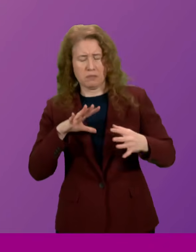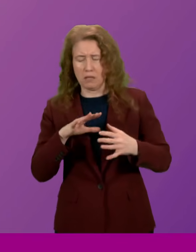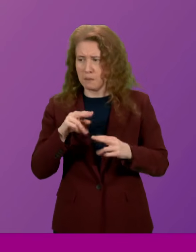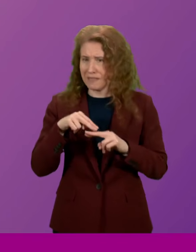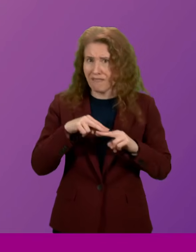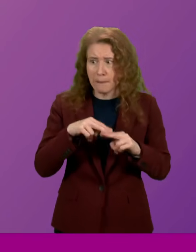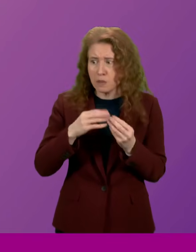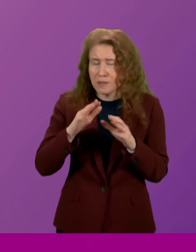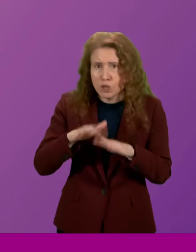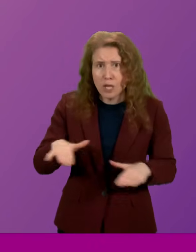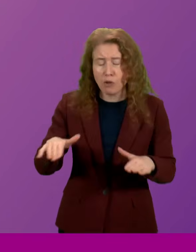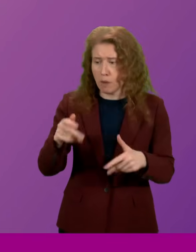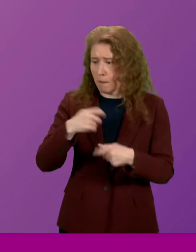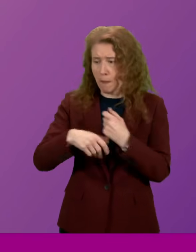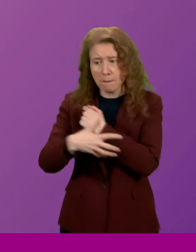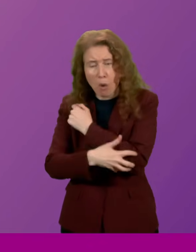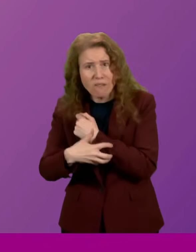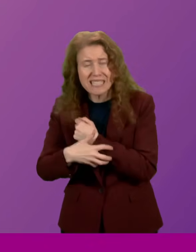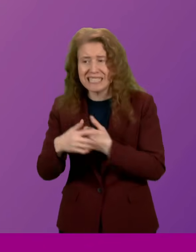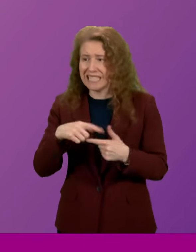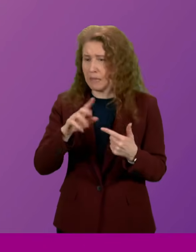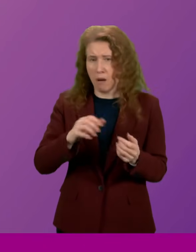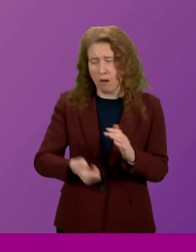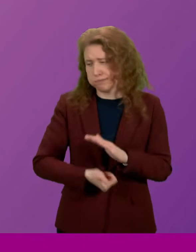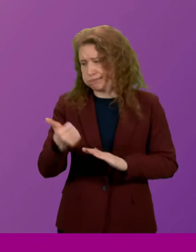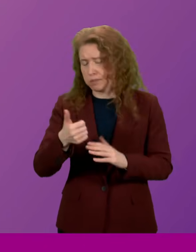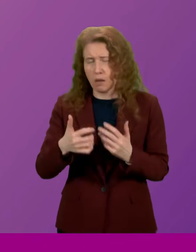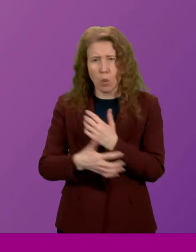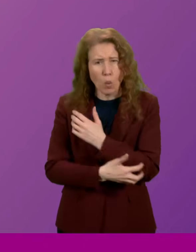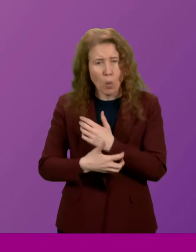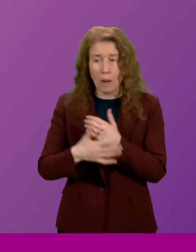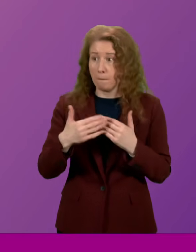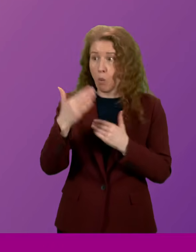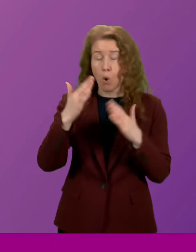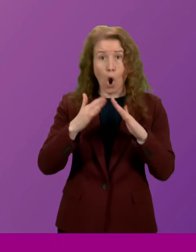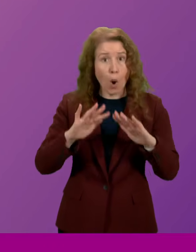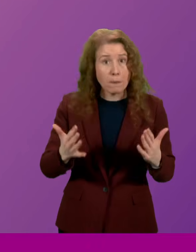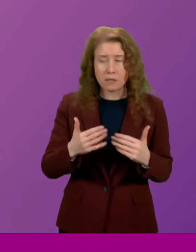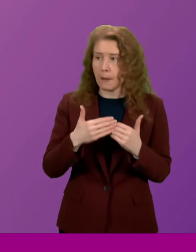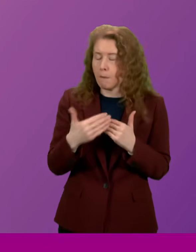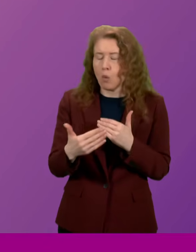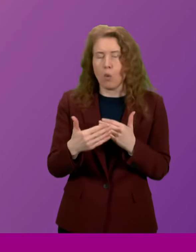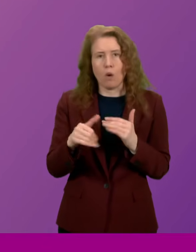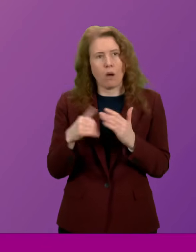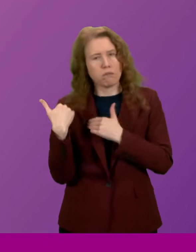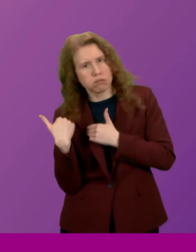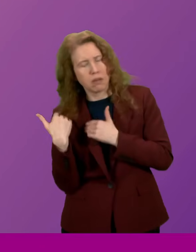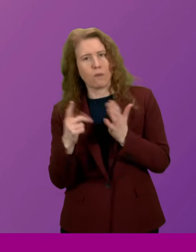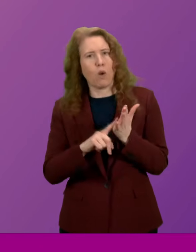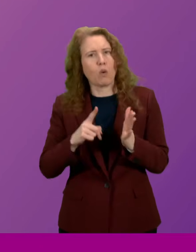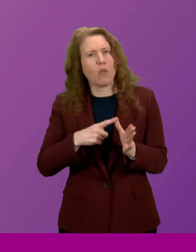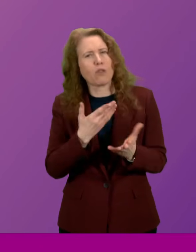families with children, into poverty and destitution, increasing homelessness and leaving local authorities to pick up the